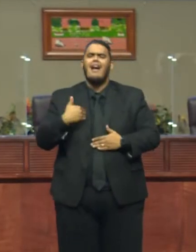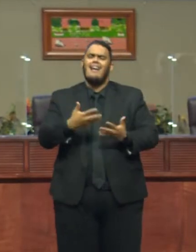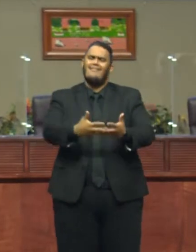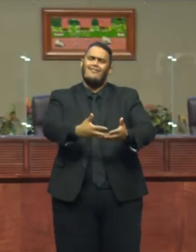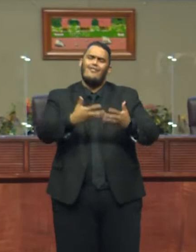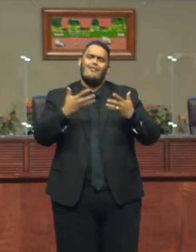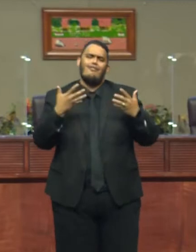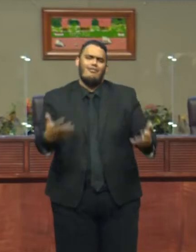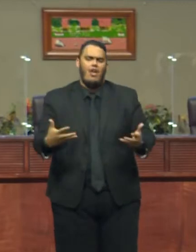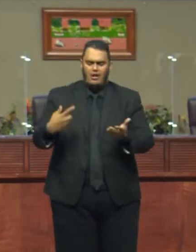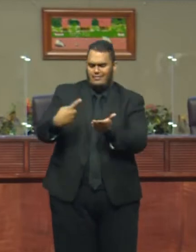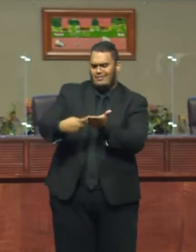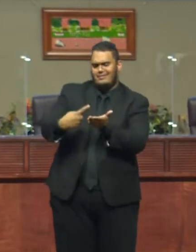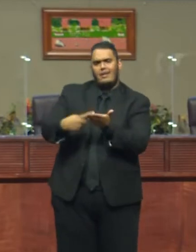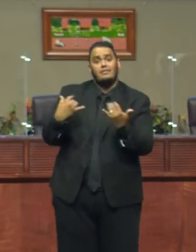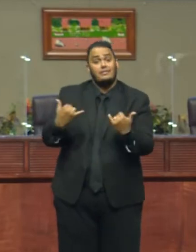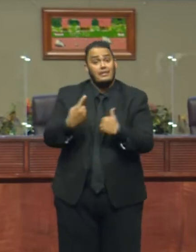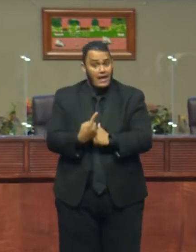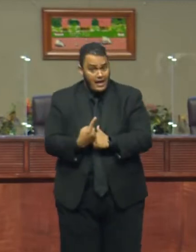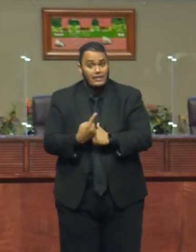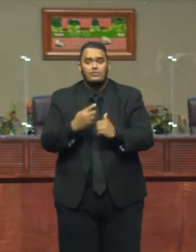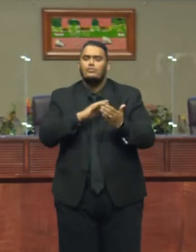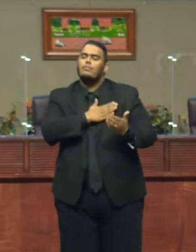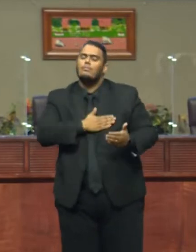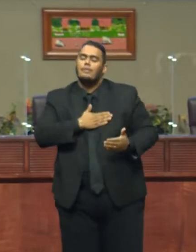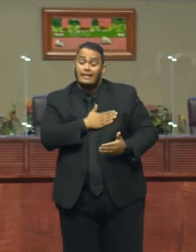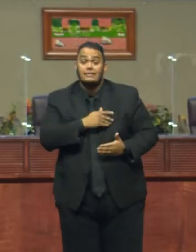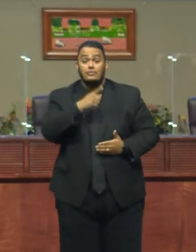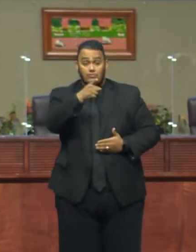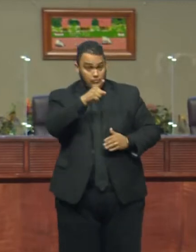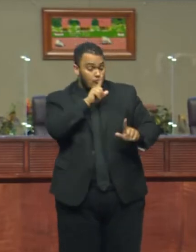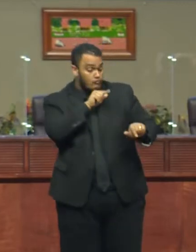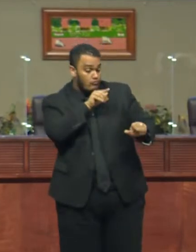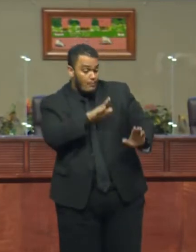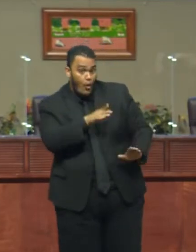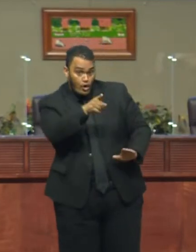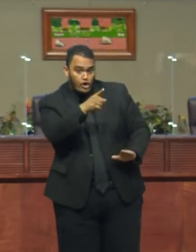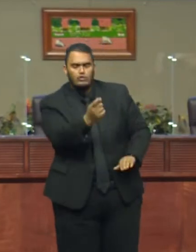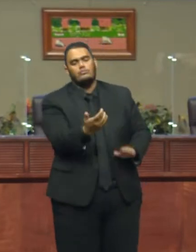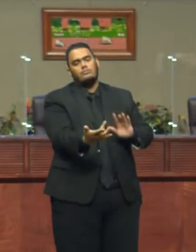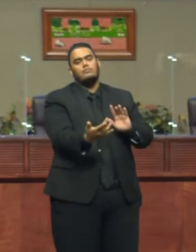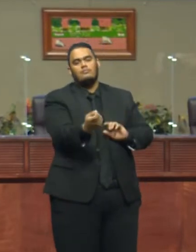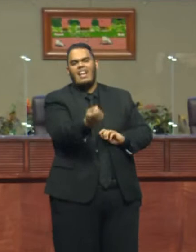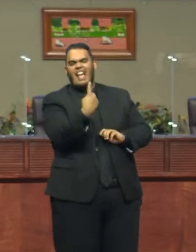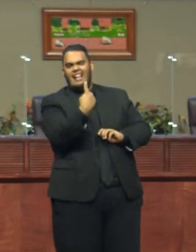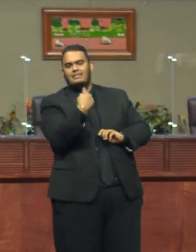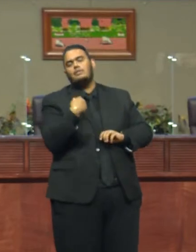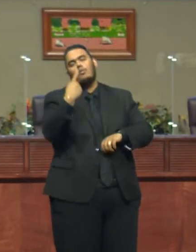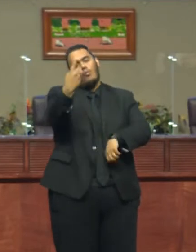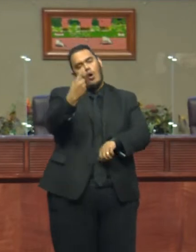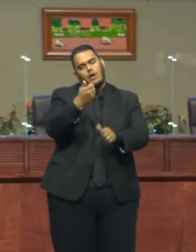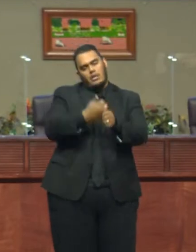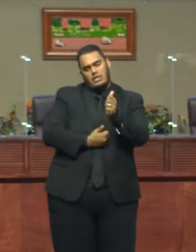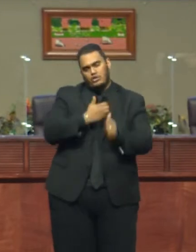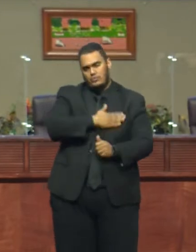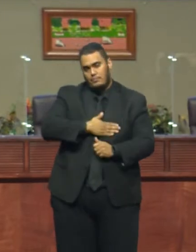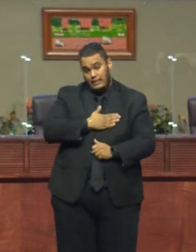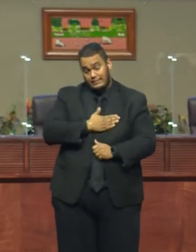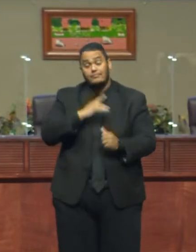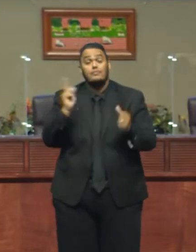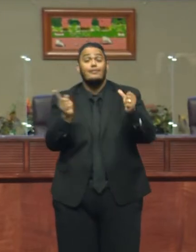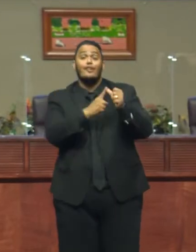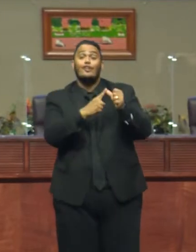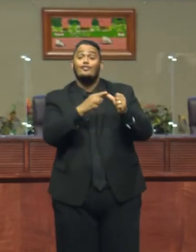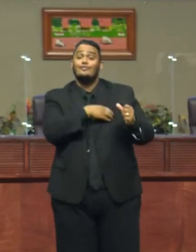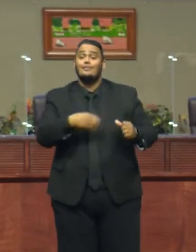this session. All speakers will remain for additional interviews once we complete this portion of the press conference. We begin with Mayor Demings.